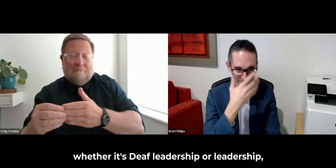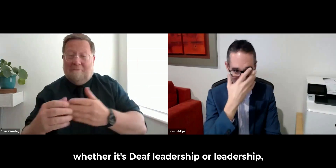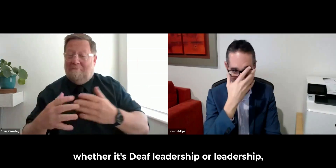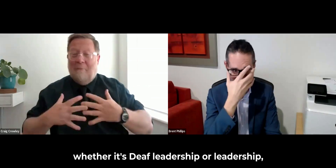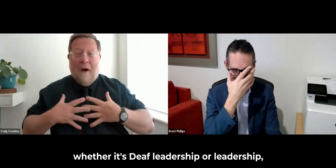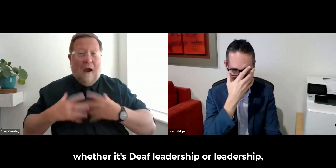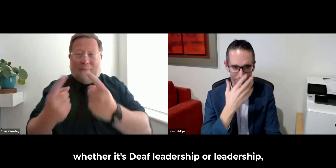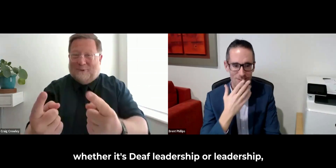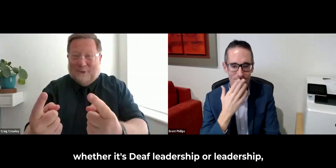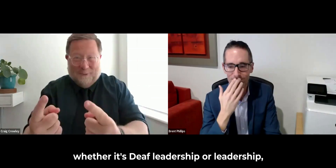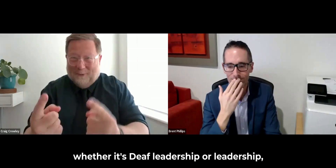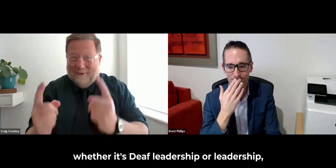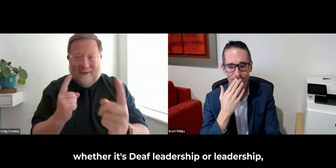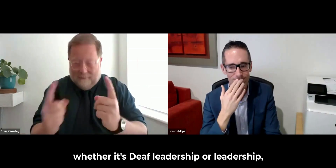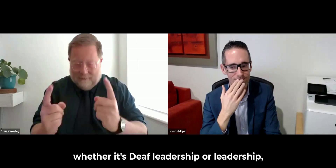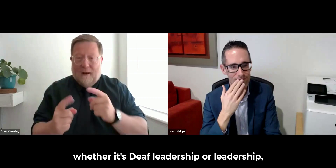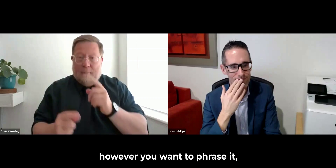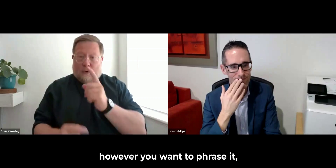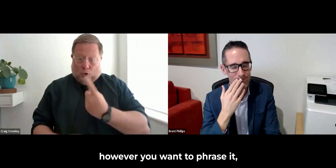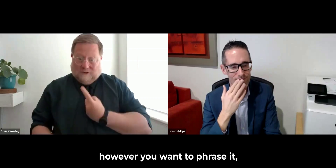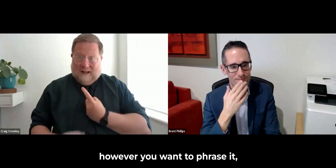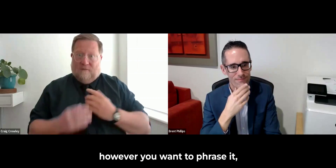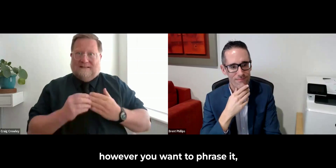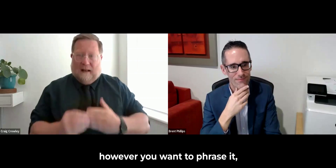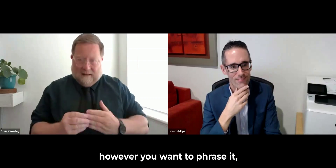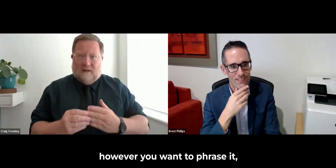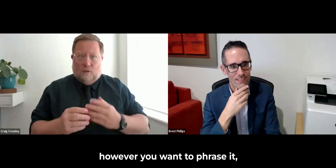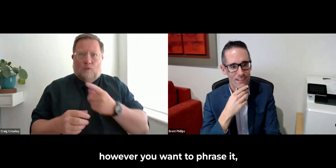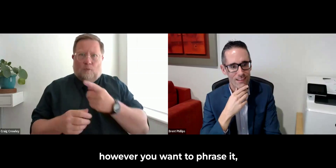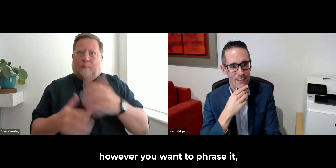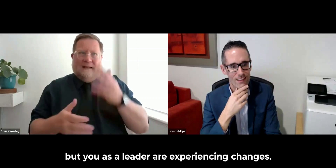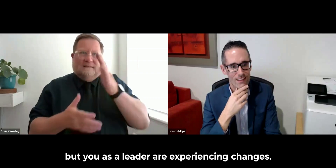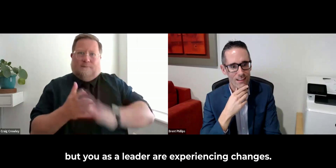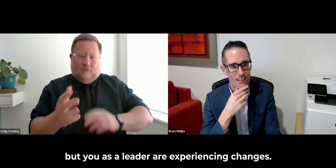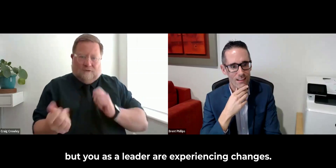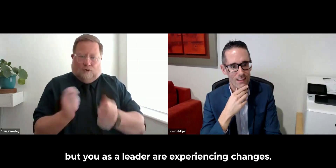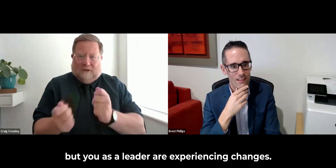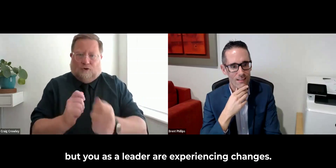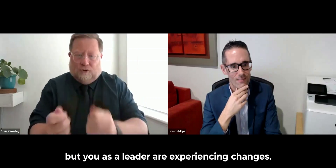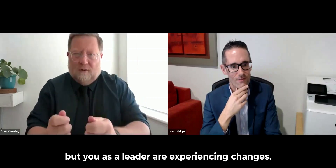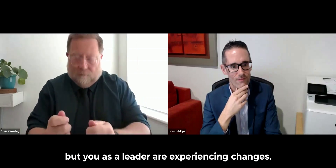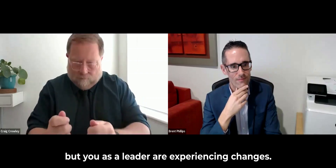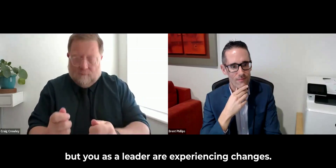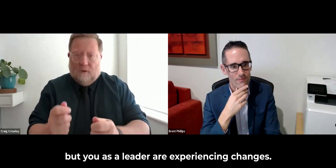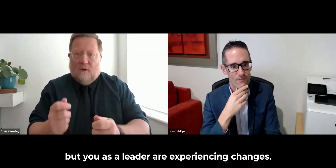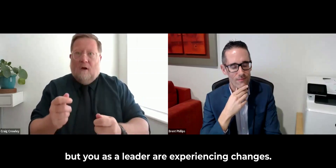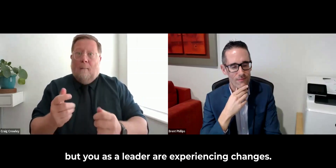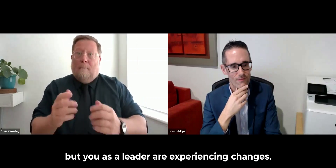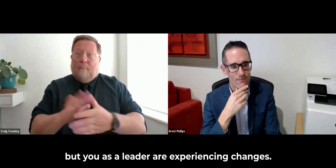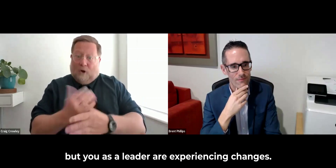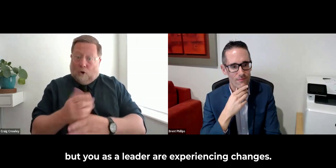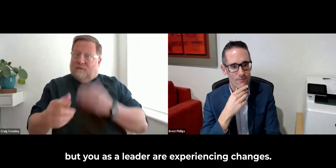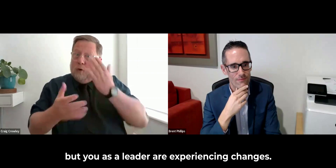it's deaf leadership or leadership, however you want to phrase it, but you as a leader are experiencing